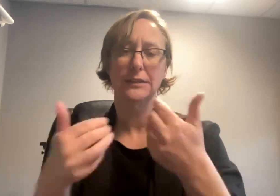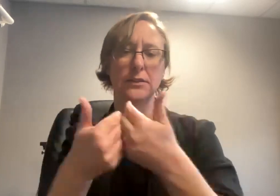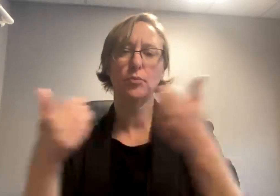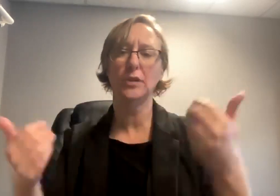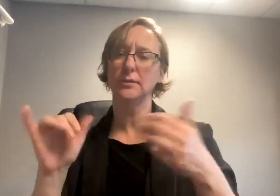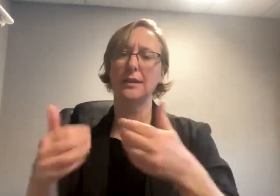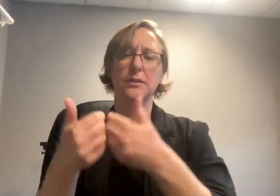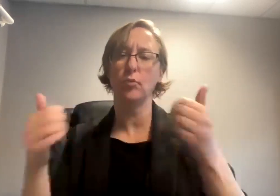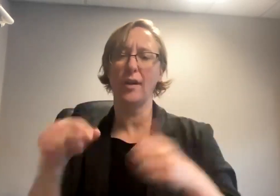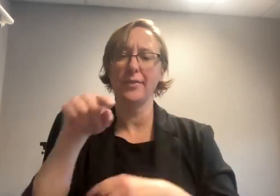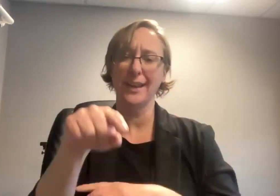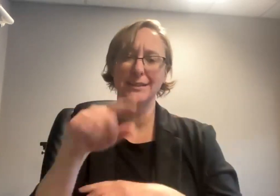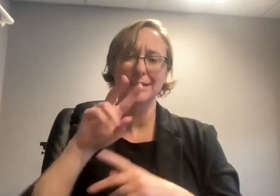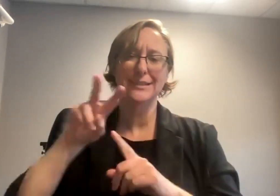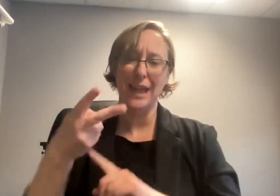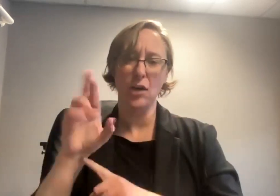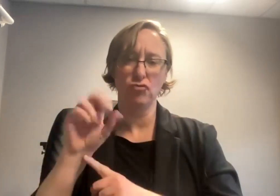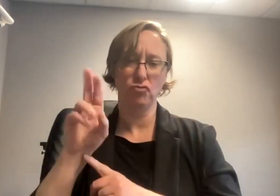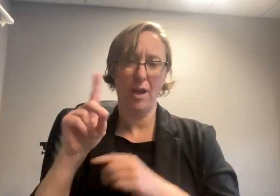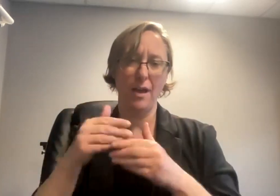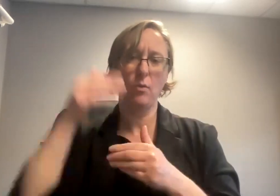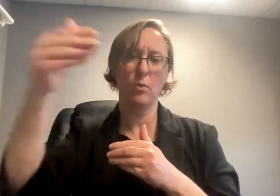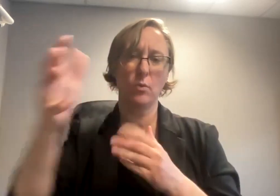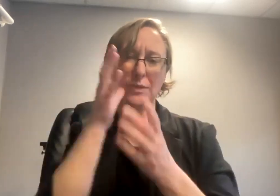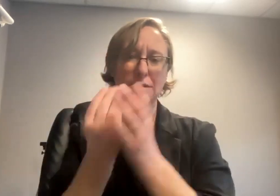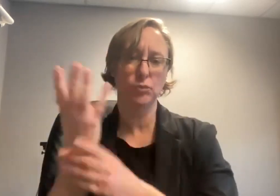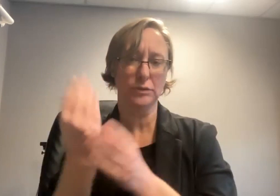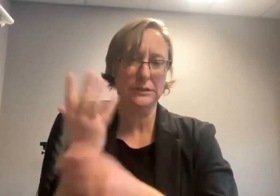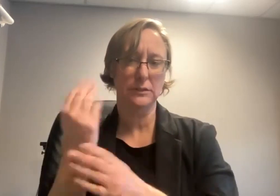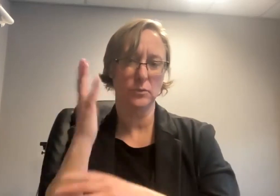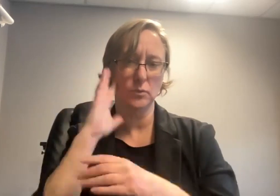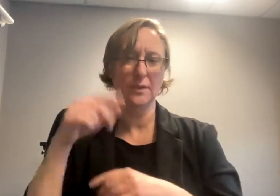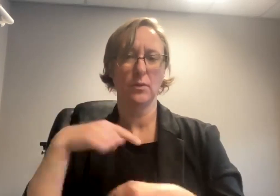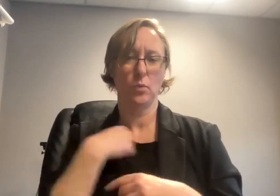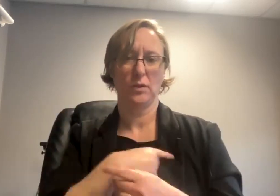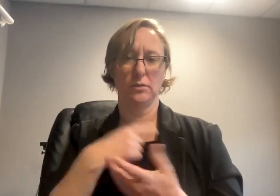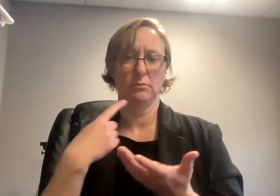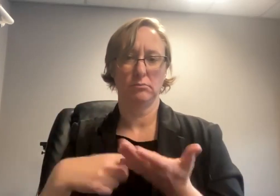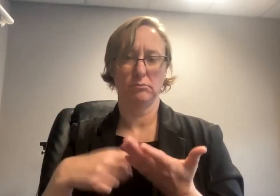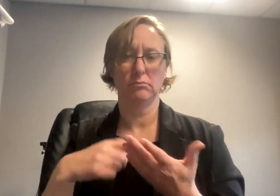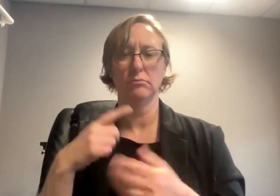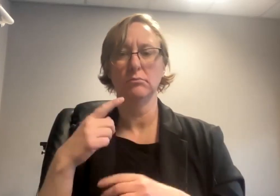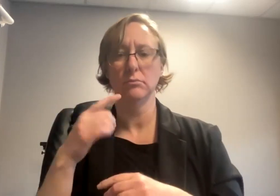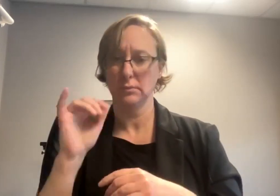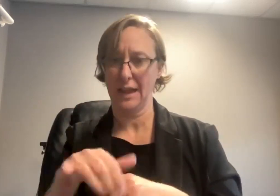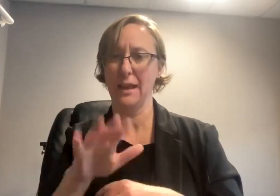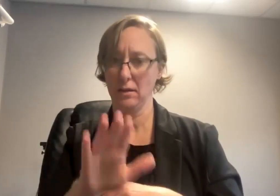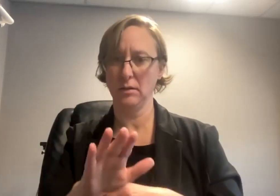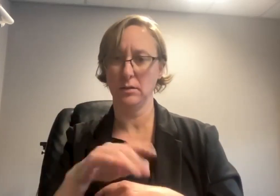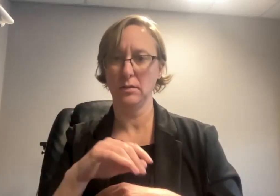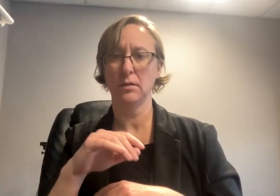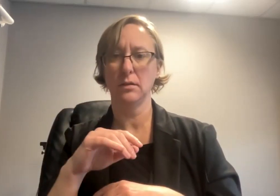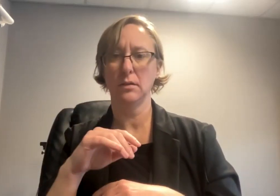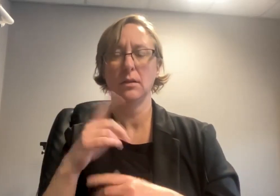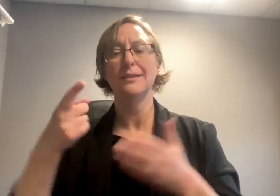The questions on Zoom are due next week. So the second round will begin next week. That's